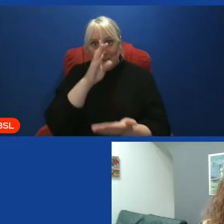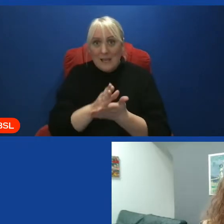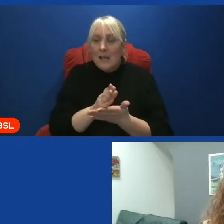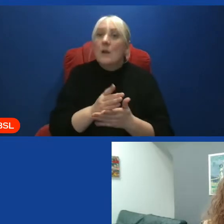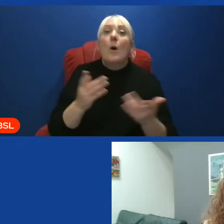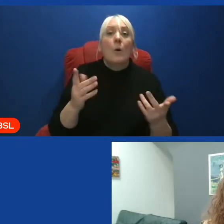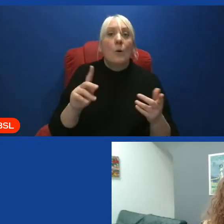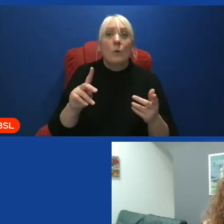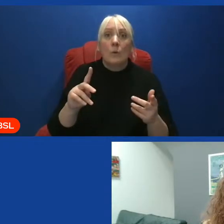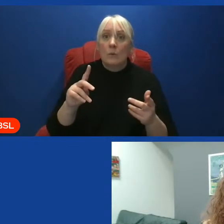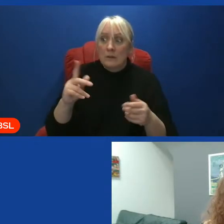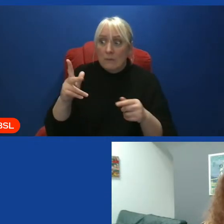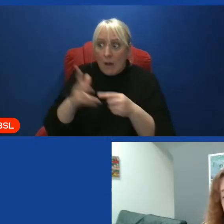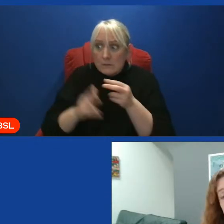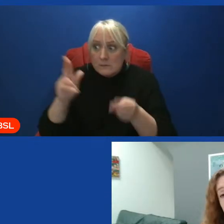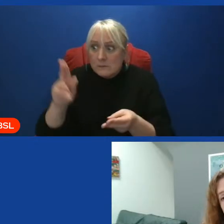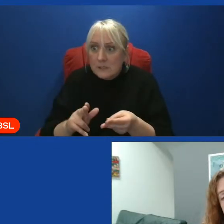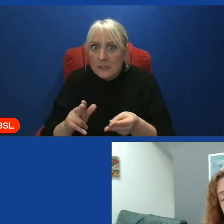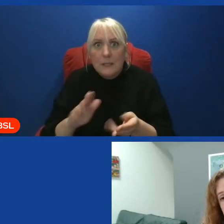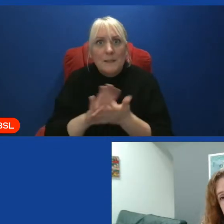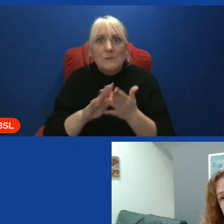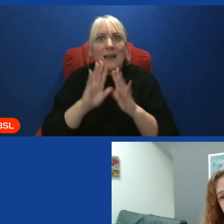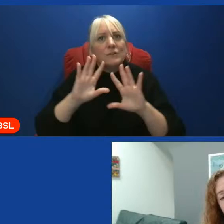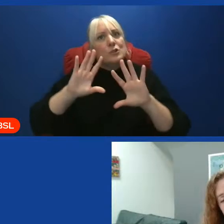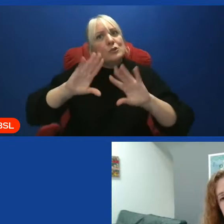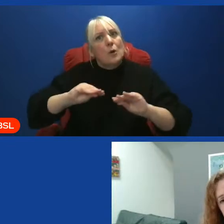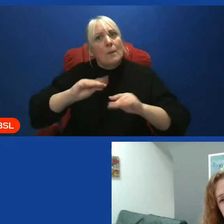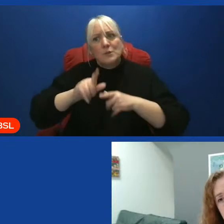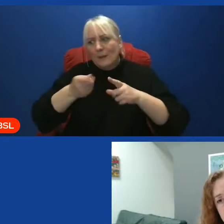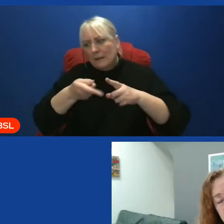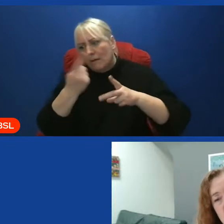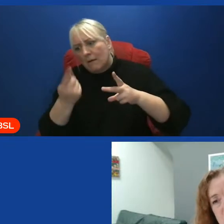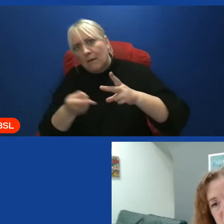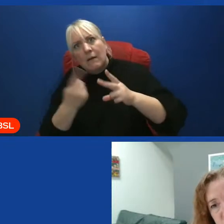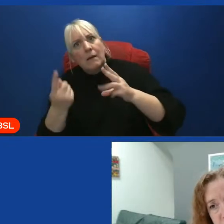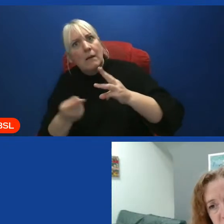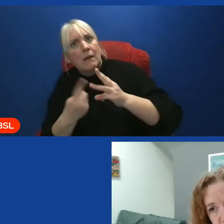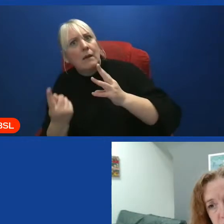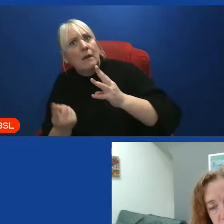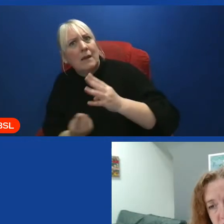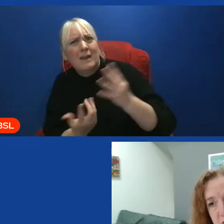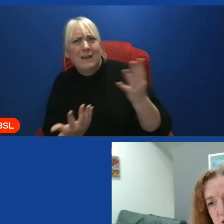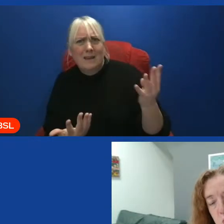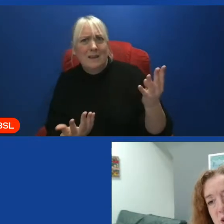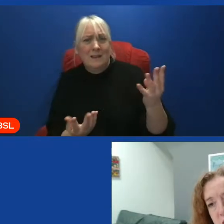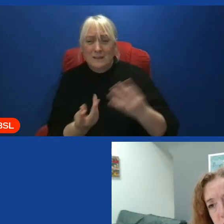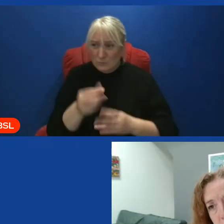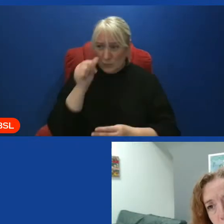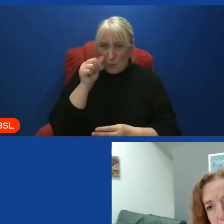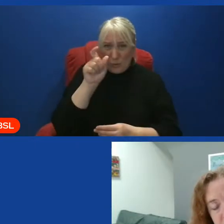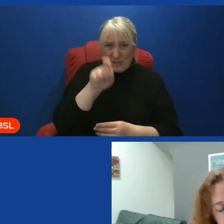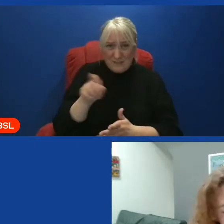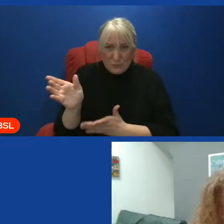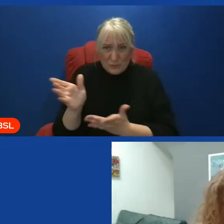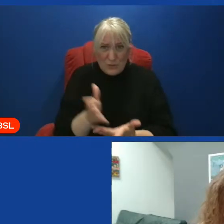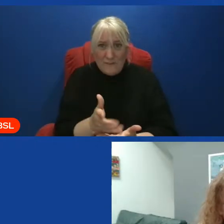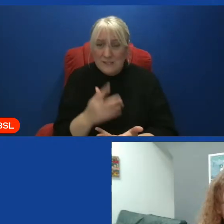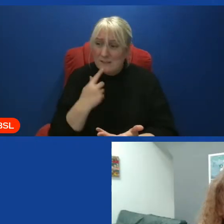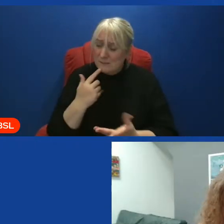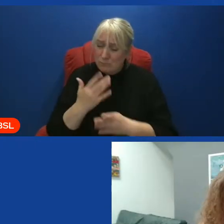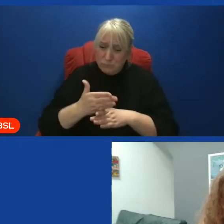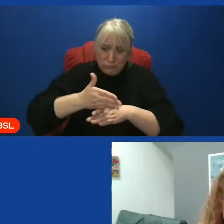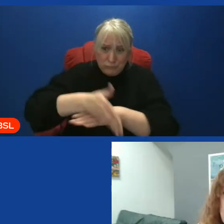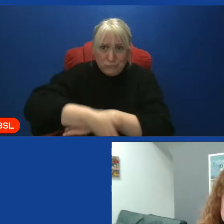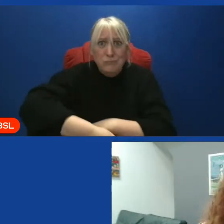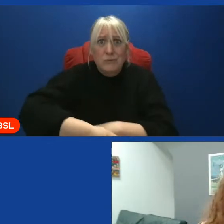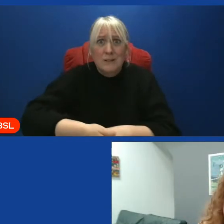be, won't be dealt with in what we know is an already stretched civil service. We know, don't we, that there are not